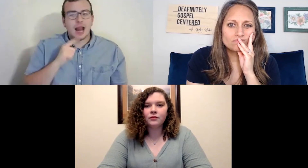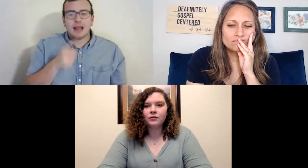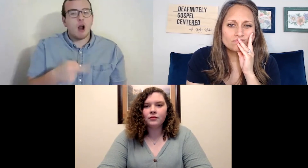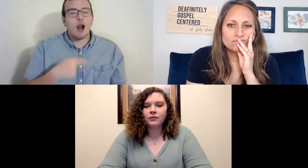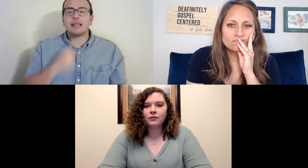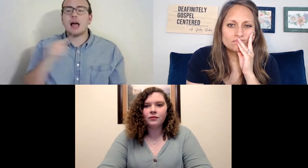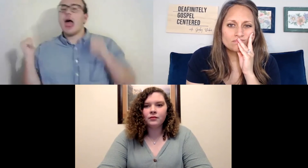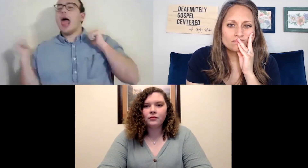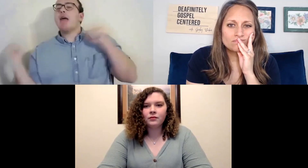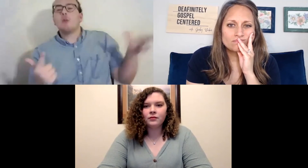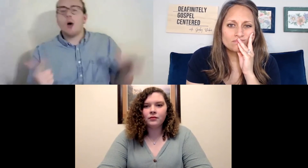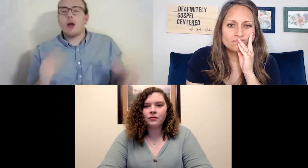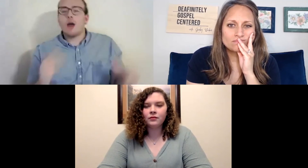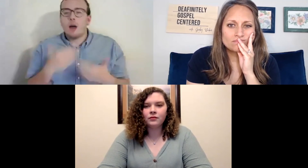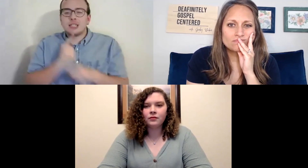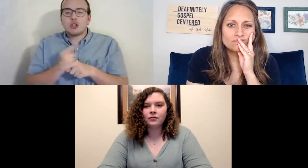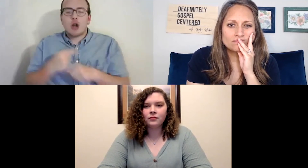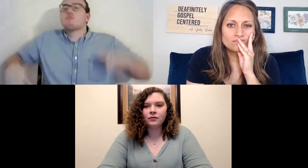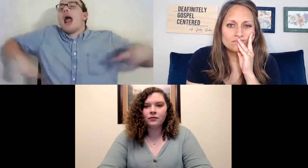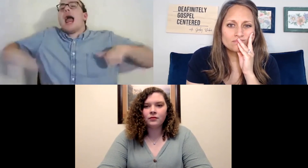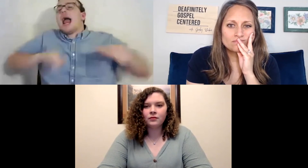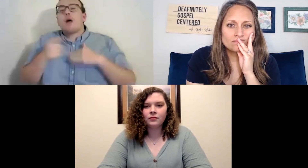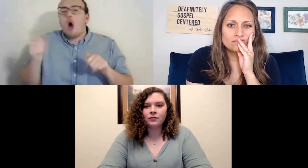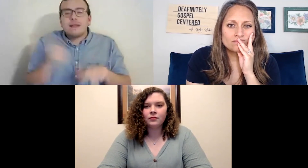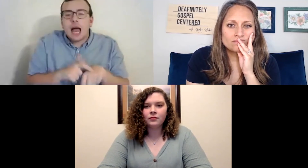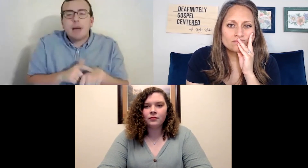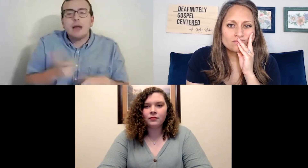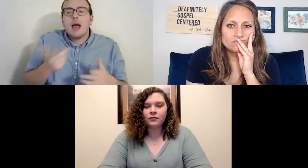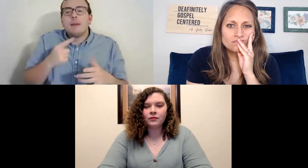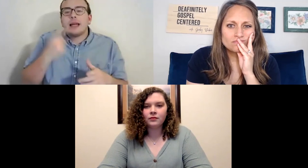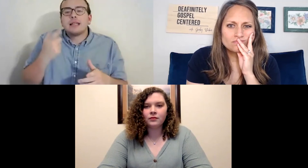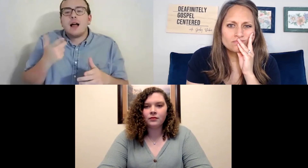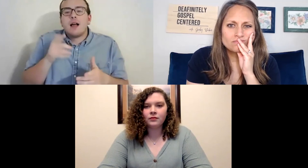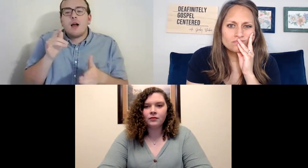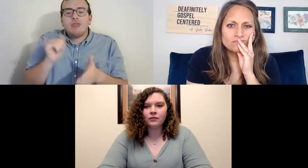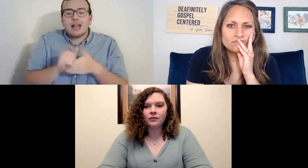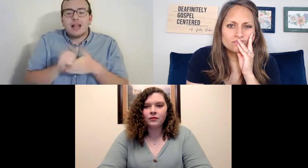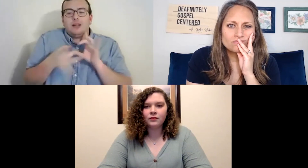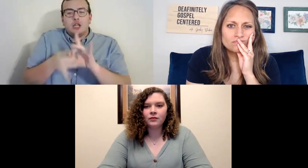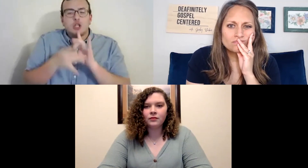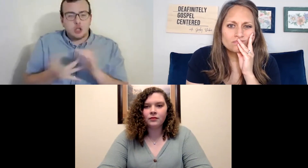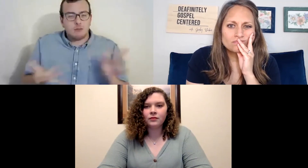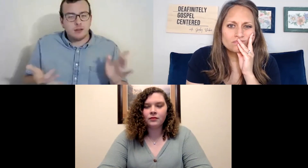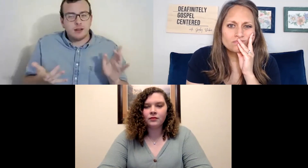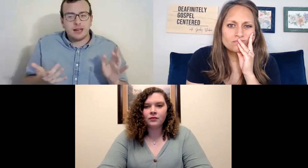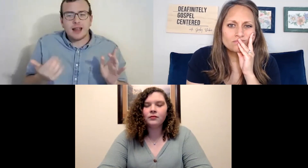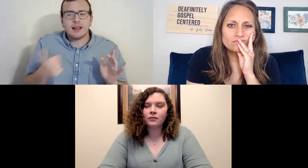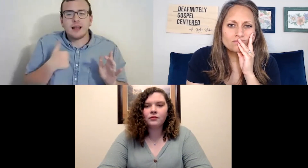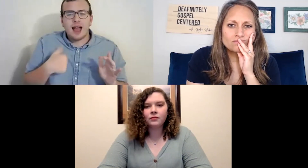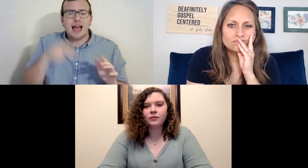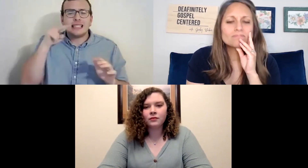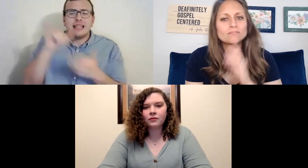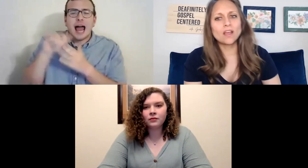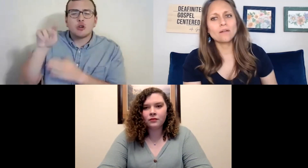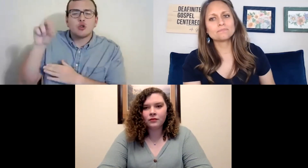something. But you have to have that relationship so that you can actually engage with them. You need a brotherly,